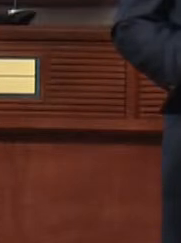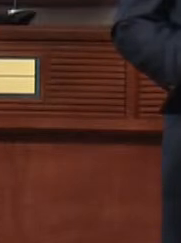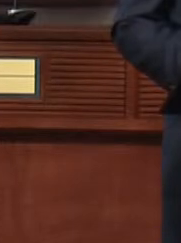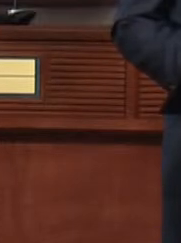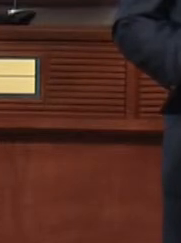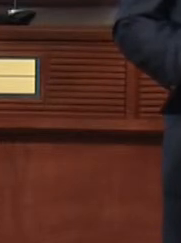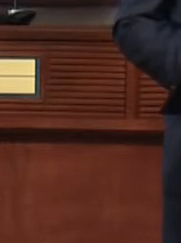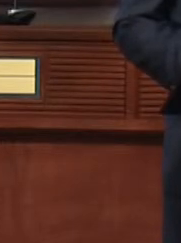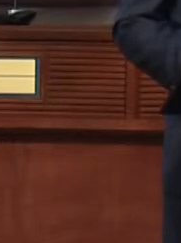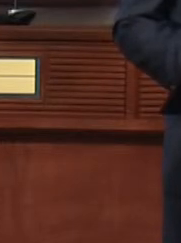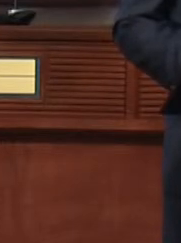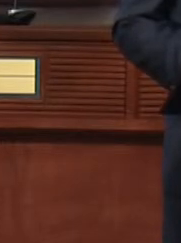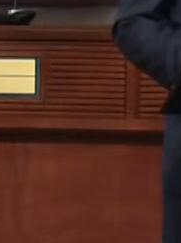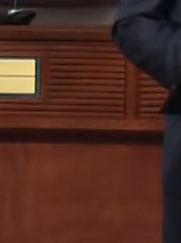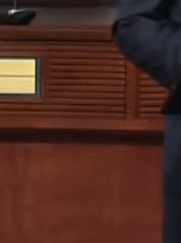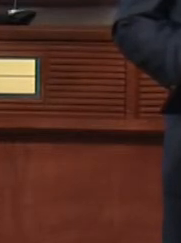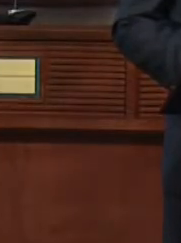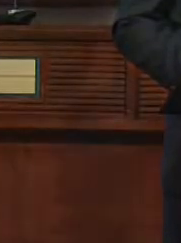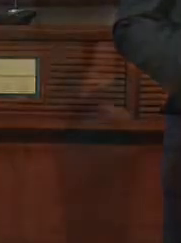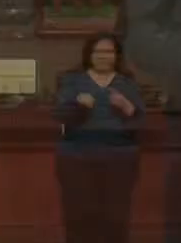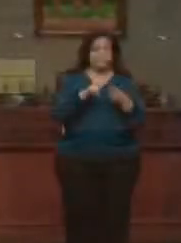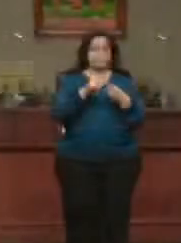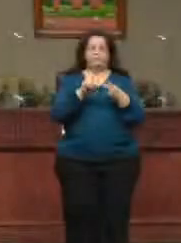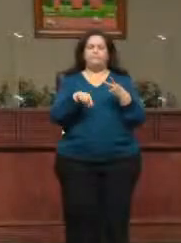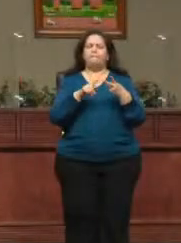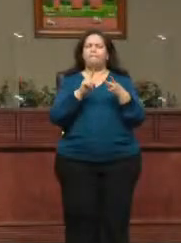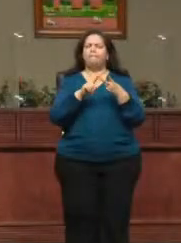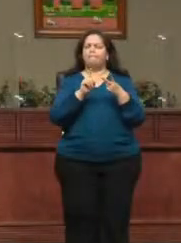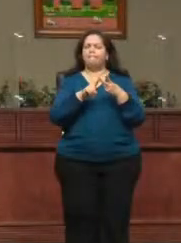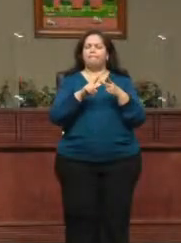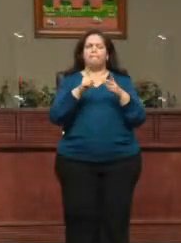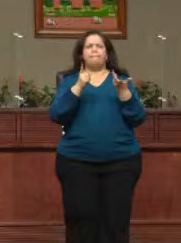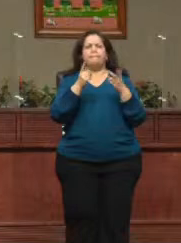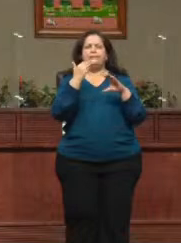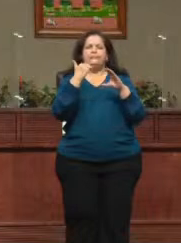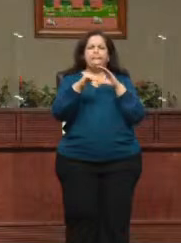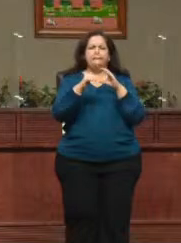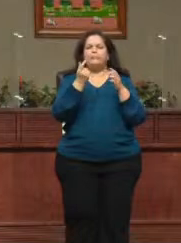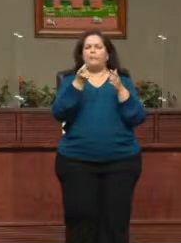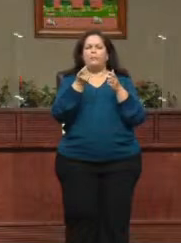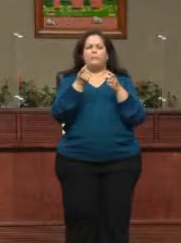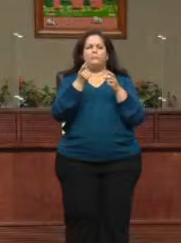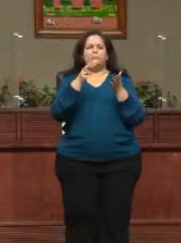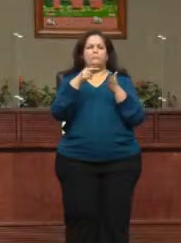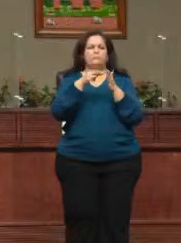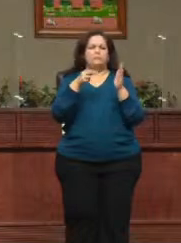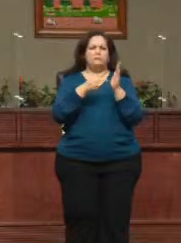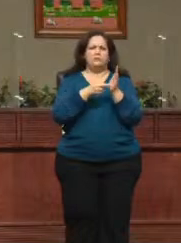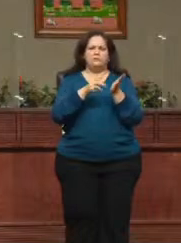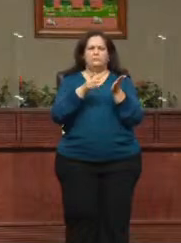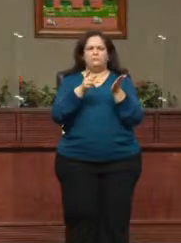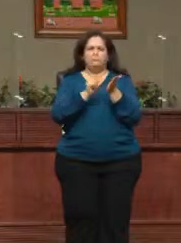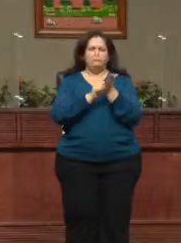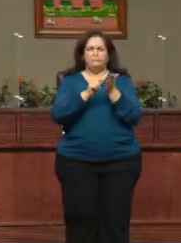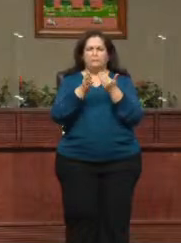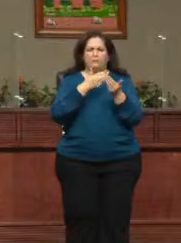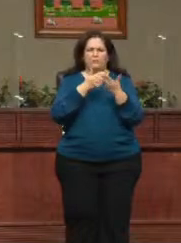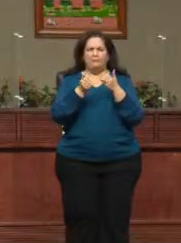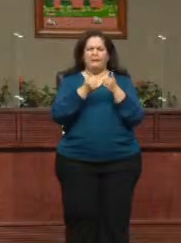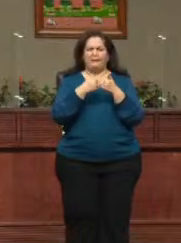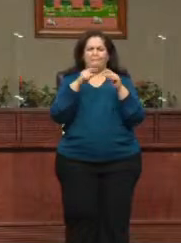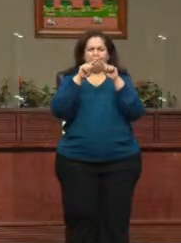Florida and your square or QR code with appointment